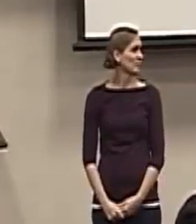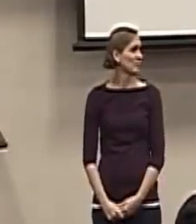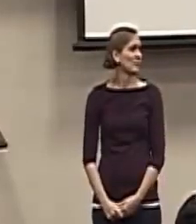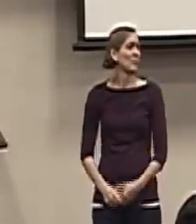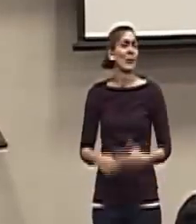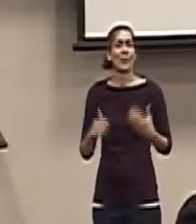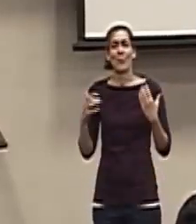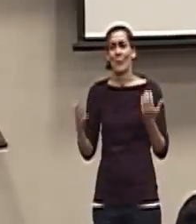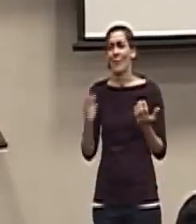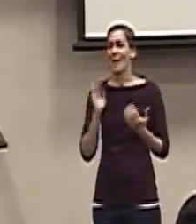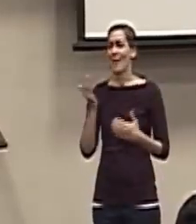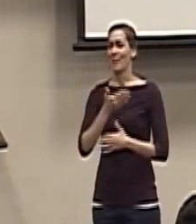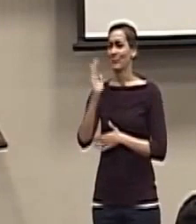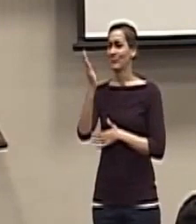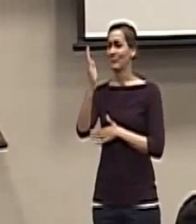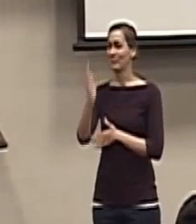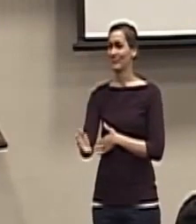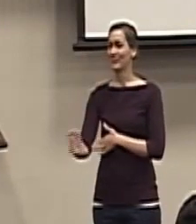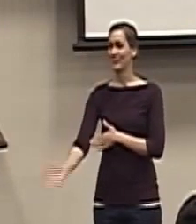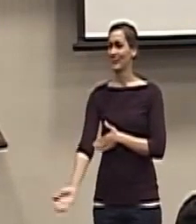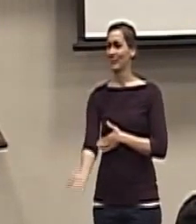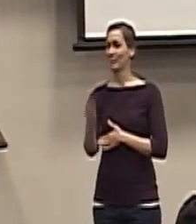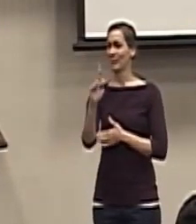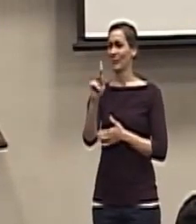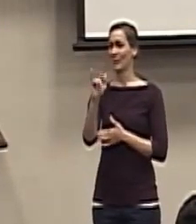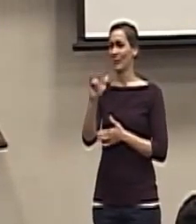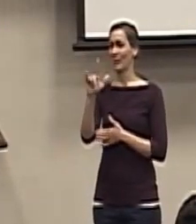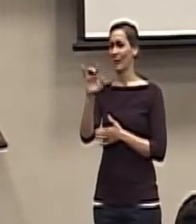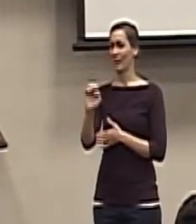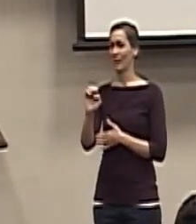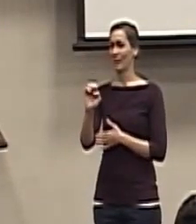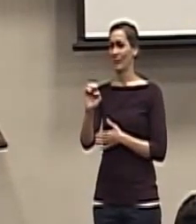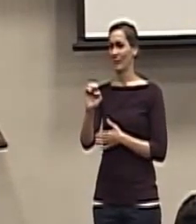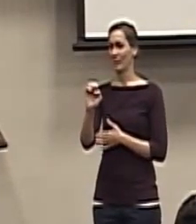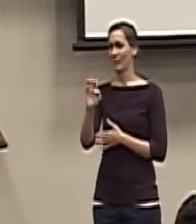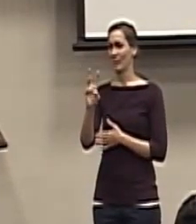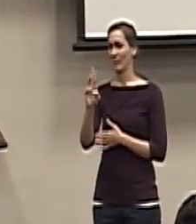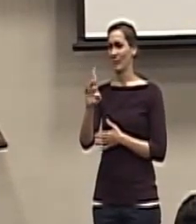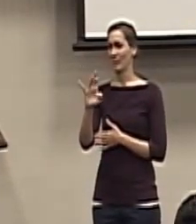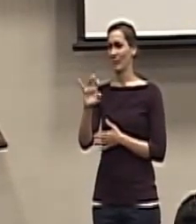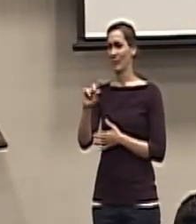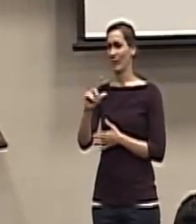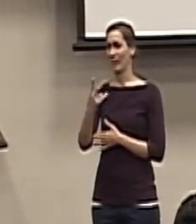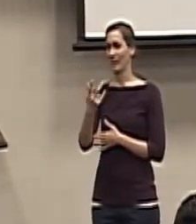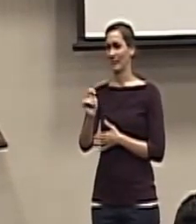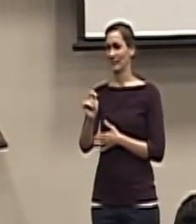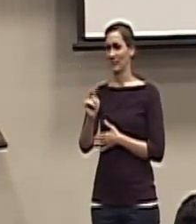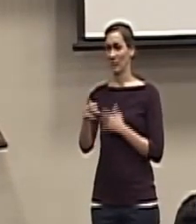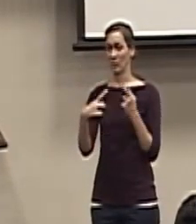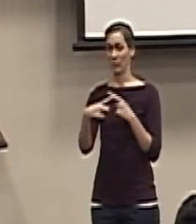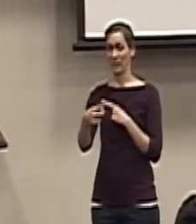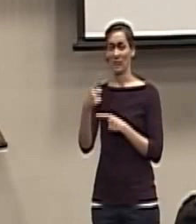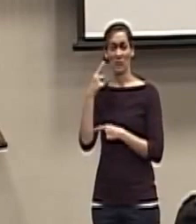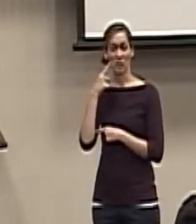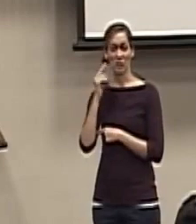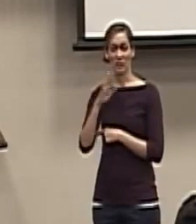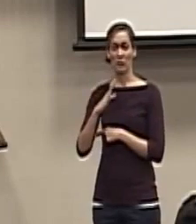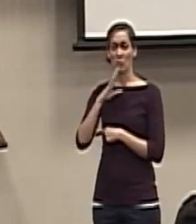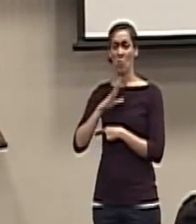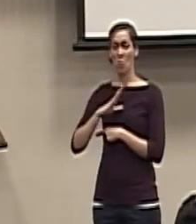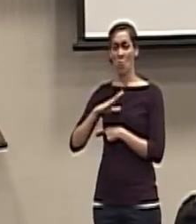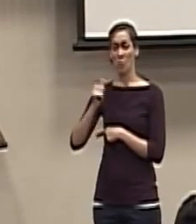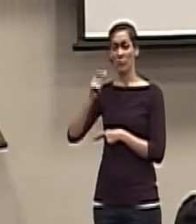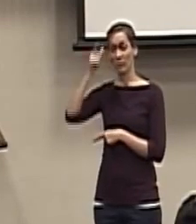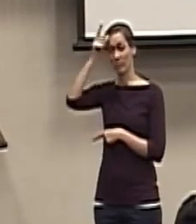Well, our speaker this morning is Kyle Wright. When he heard it announced that his older brother Kevin was going to introduce him, he turned to me and said,